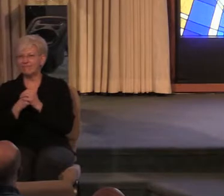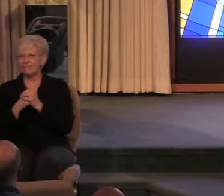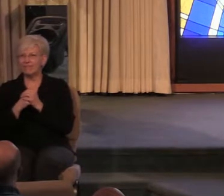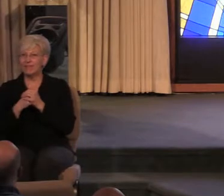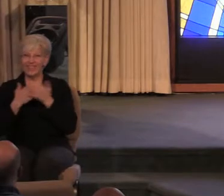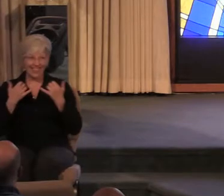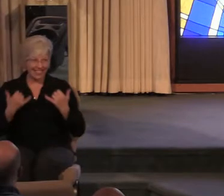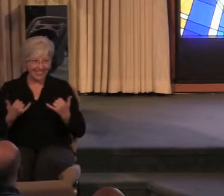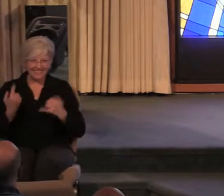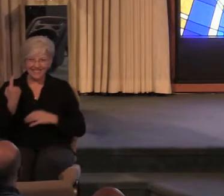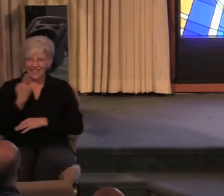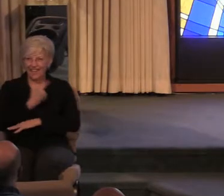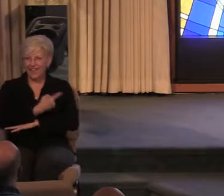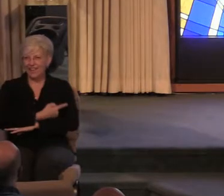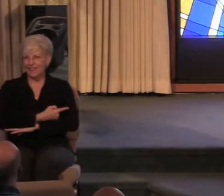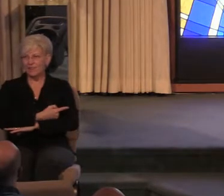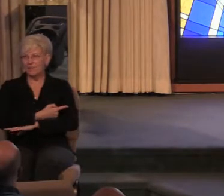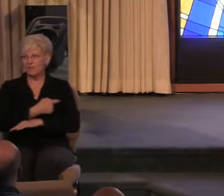this day.